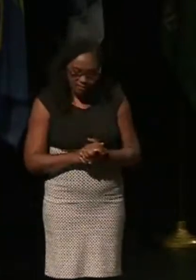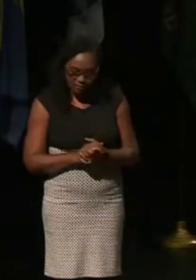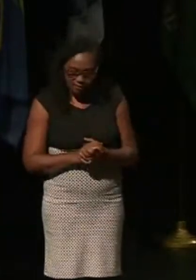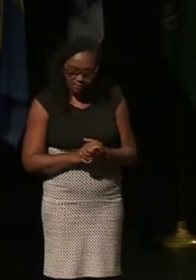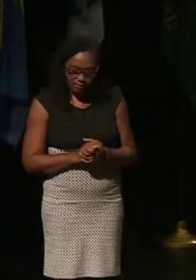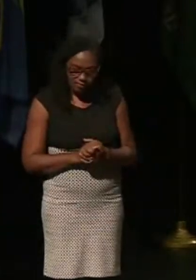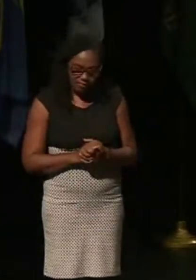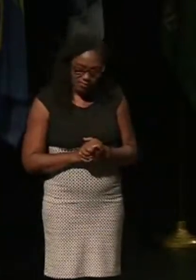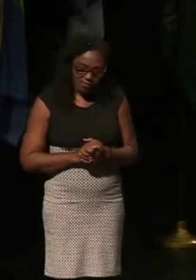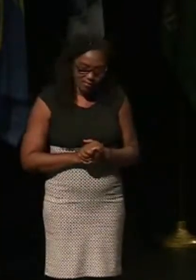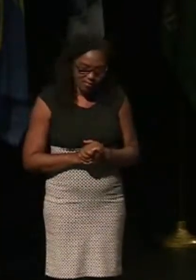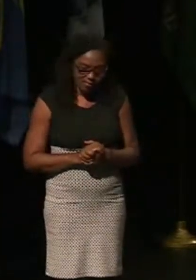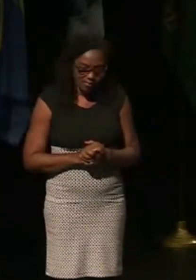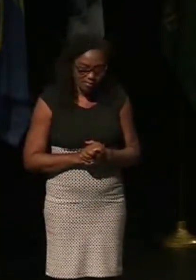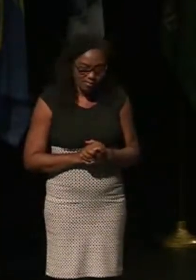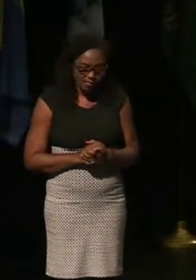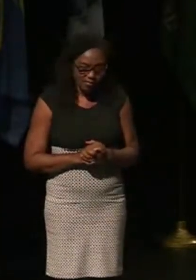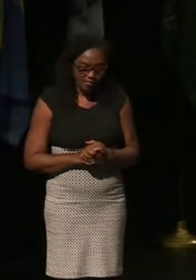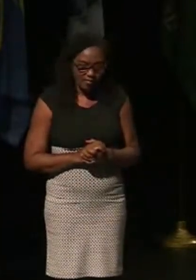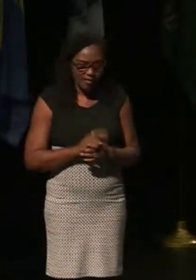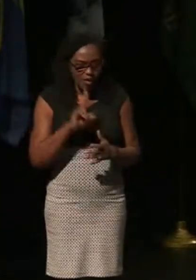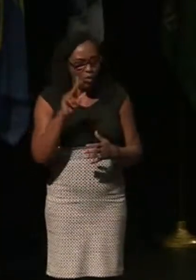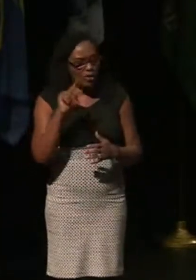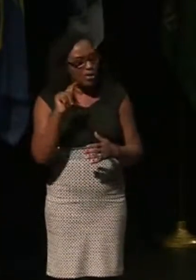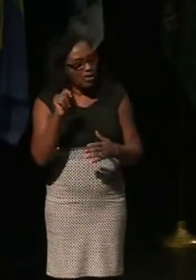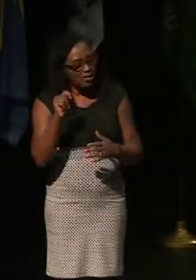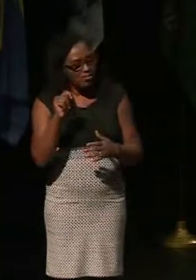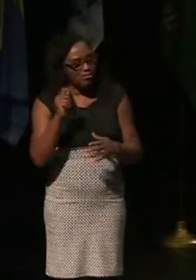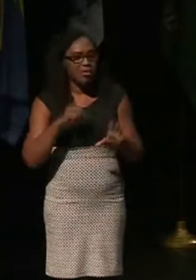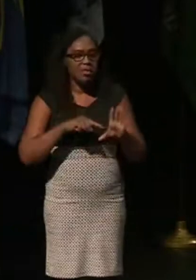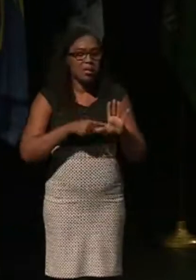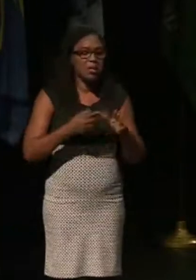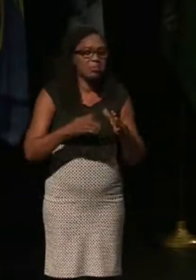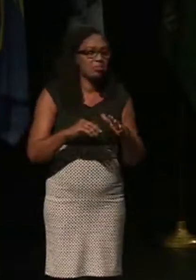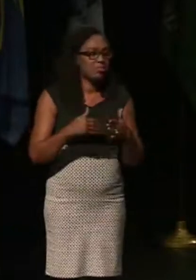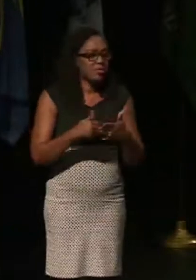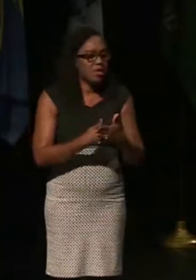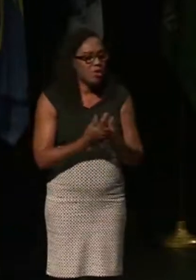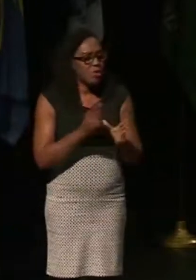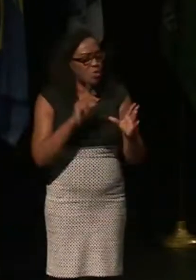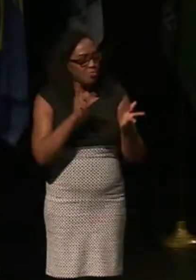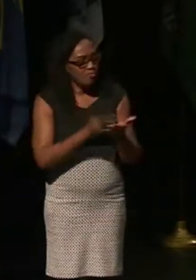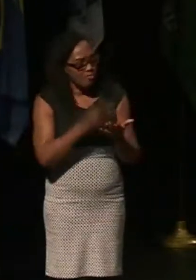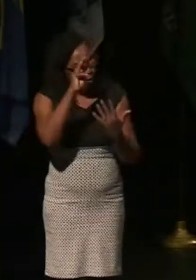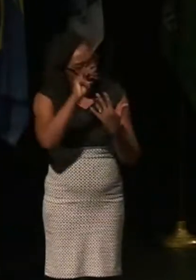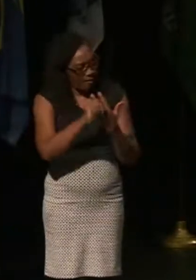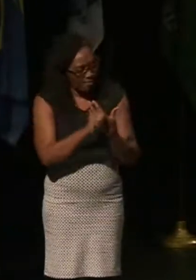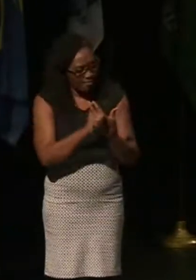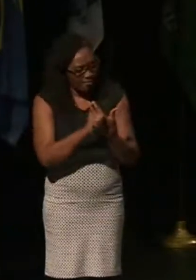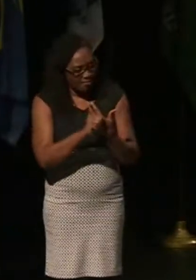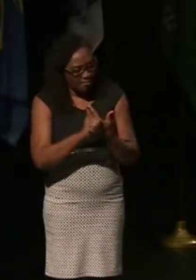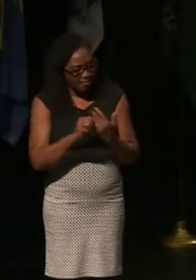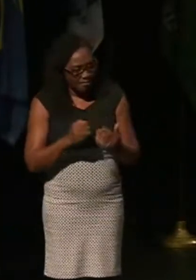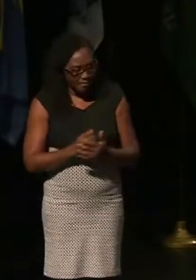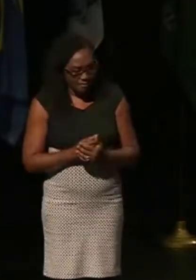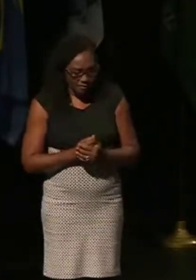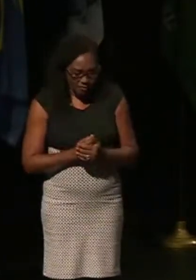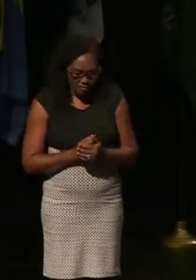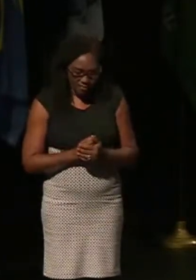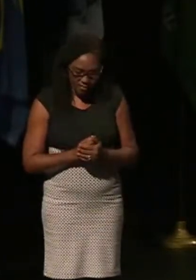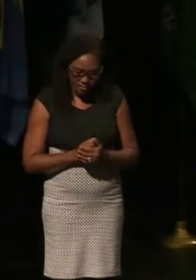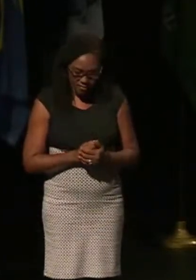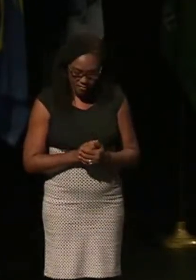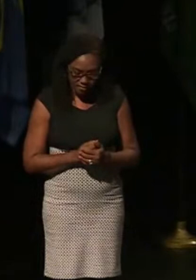facility of UTT, opened its doors to the public as the only facility which caters to the small and medium production needs of our